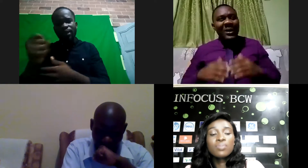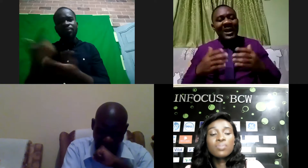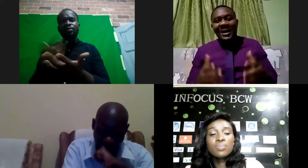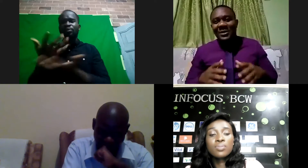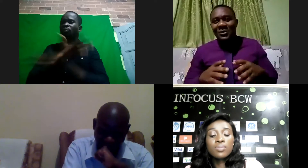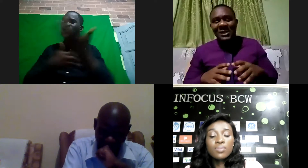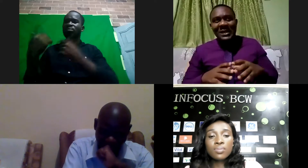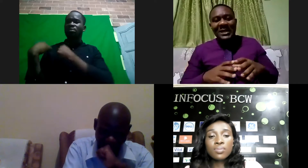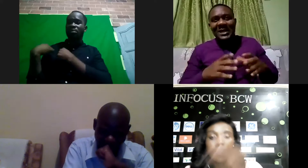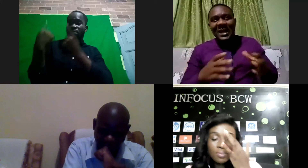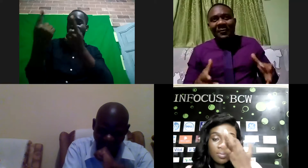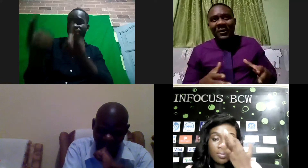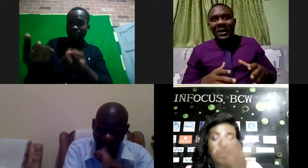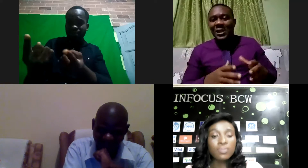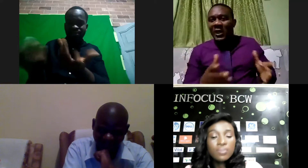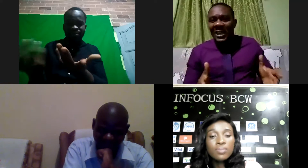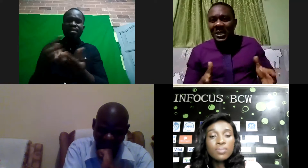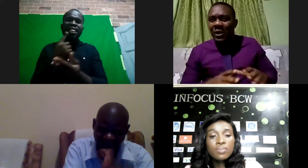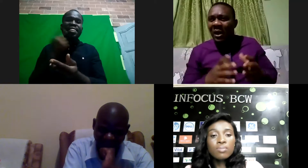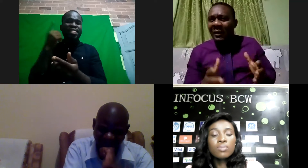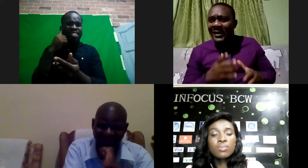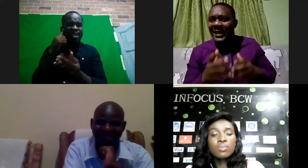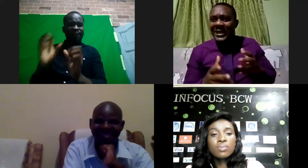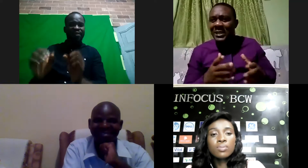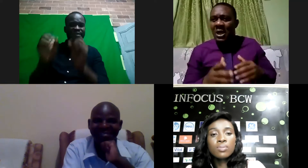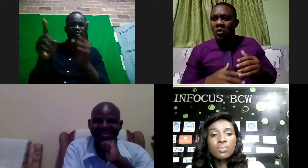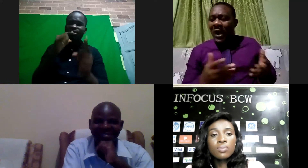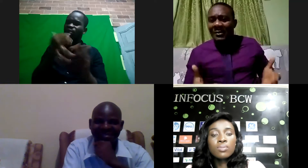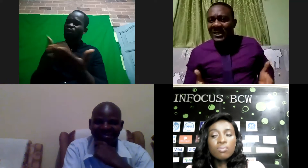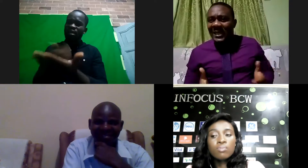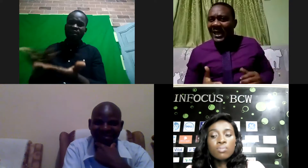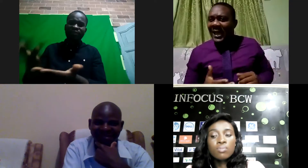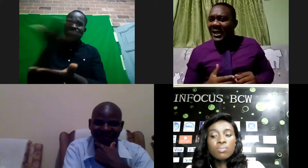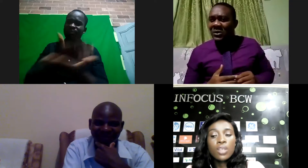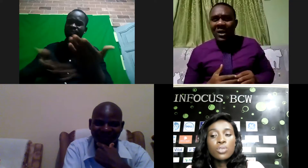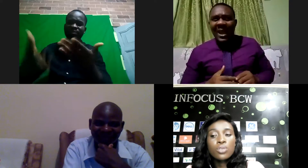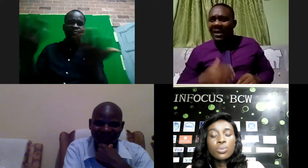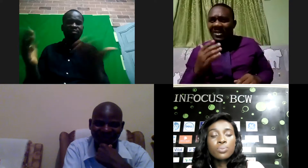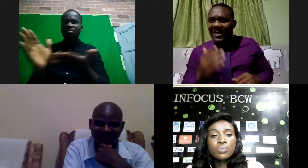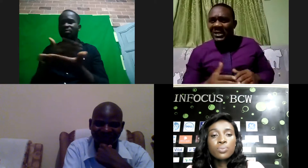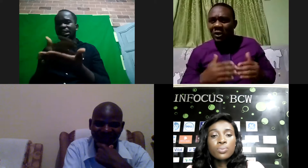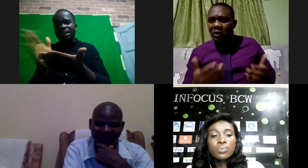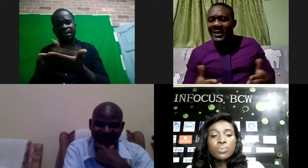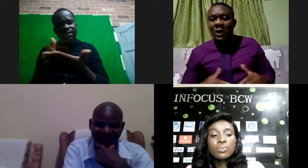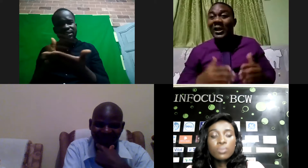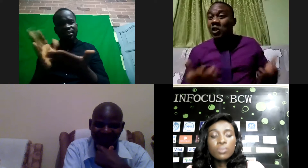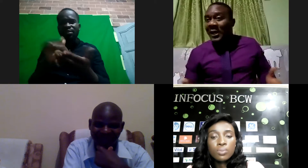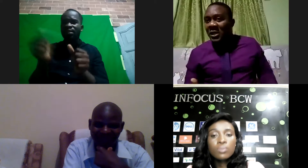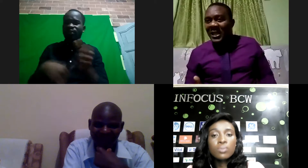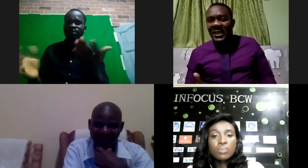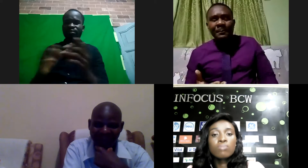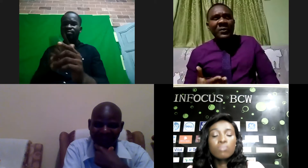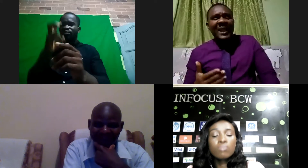is it when it comes to the deaf education, we don't have these rhymes in there. So everything is very strict. They don't